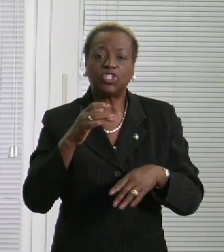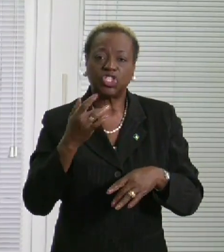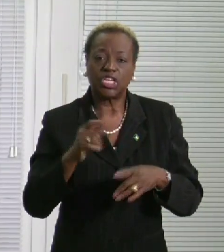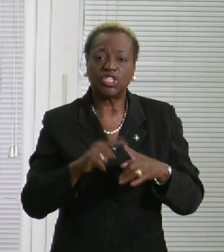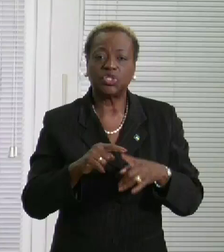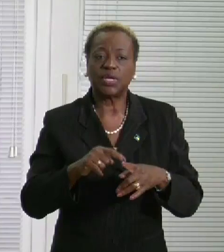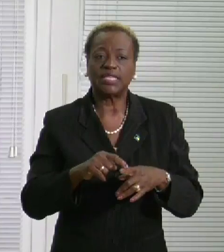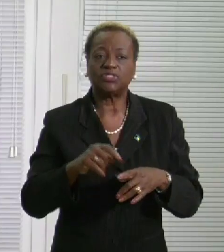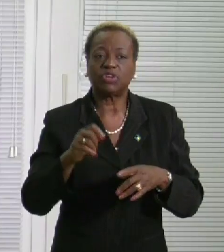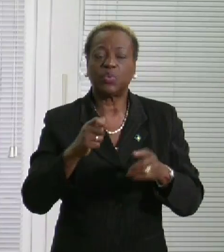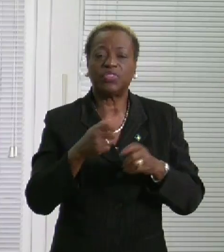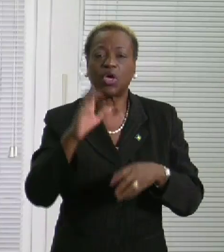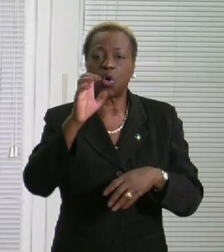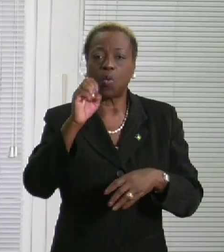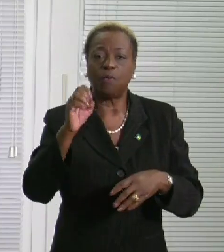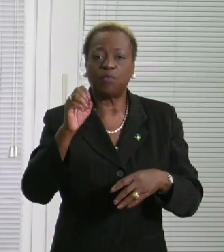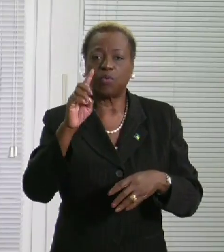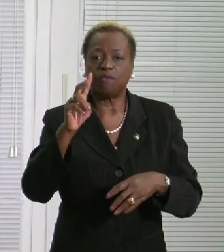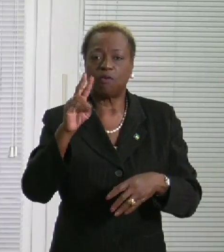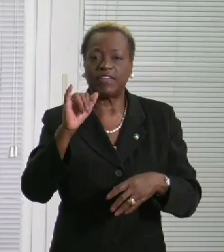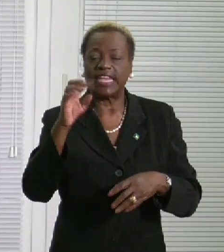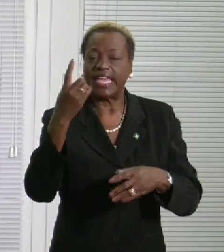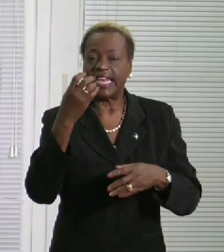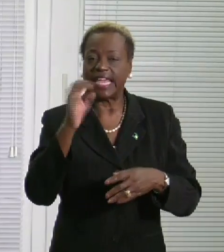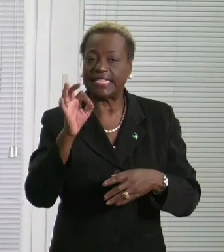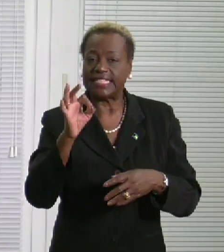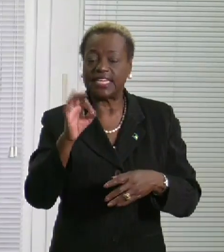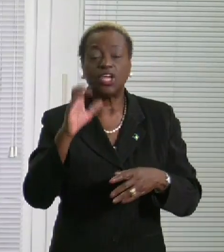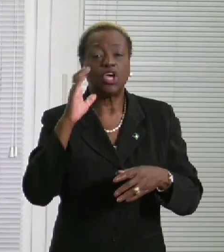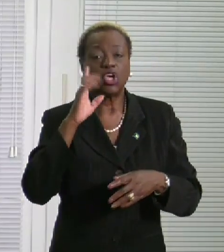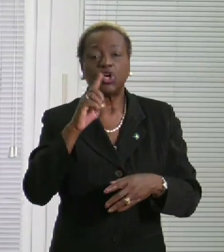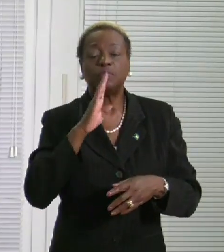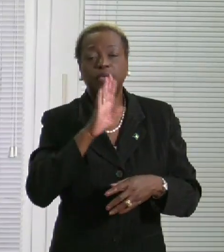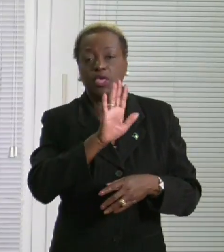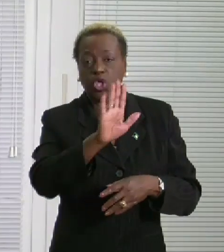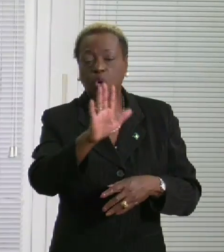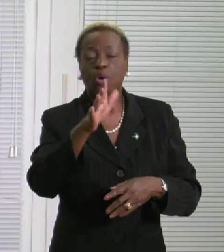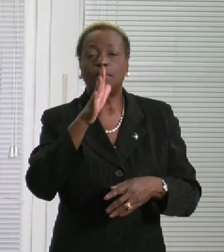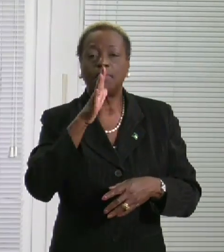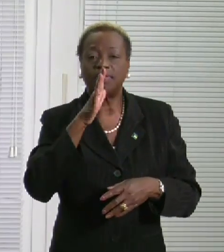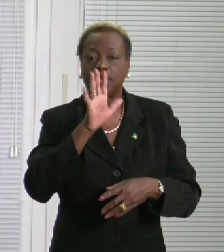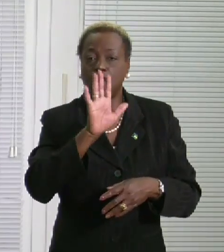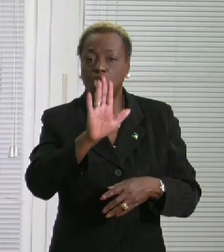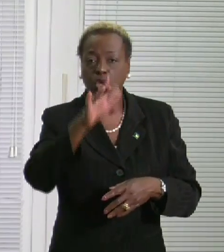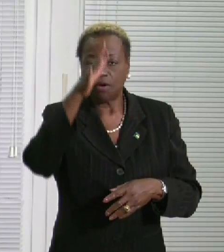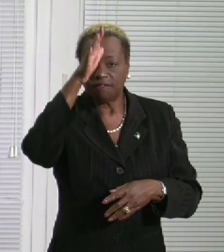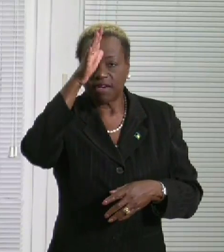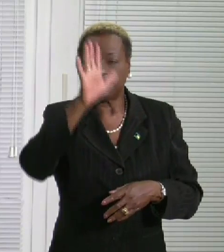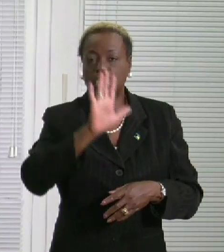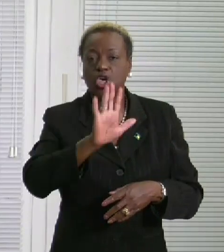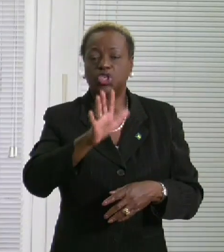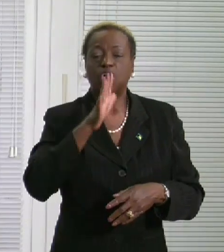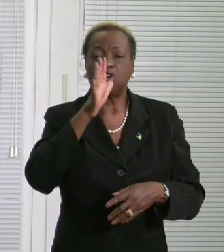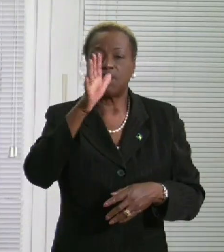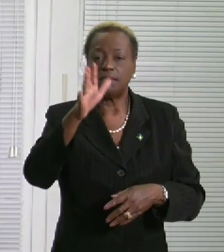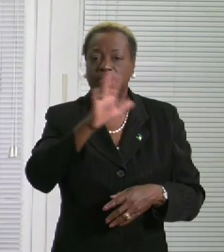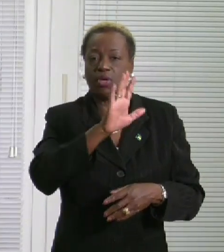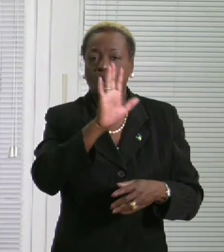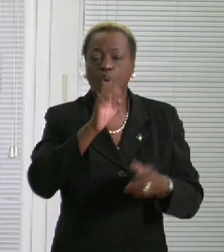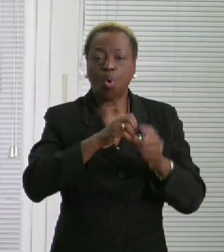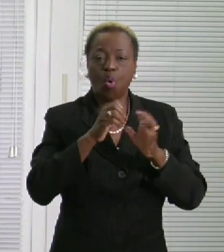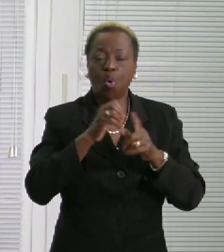with COVID-19 infection could be your mother, your father, your grandmother, or your